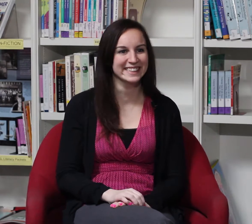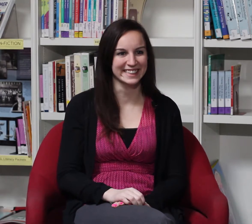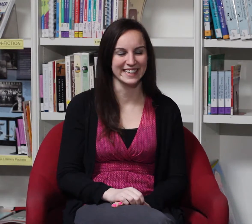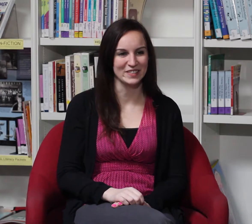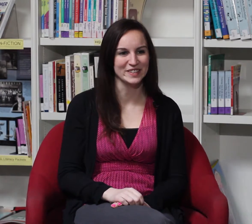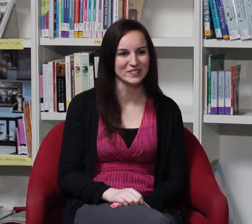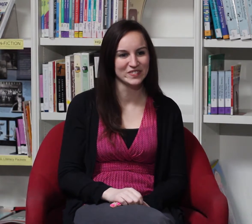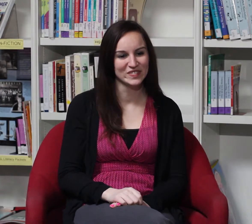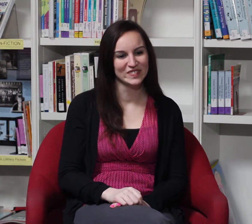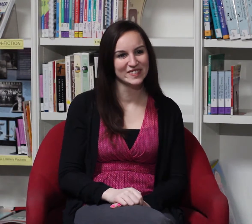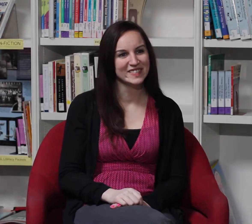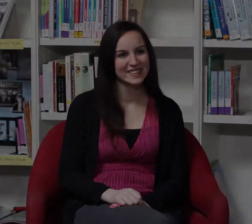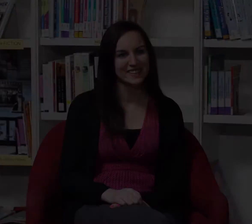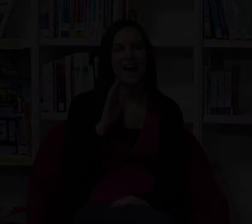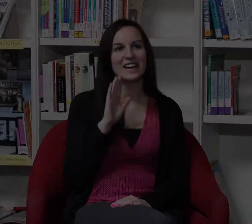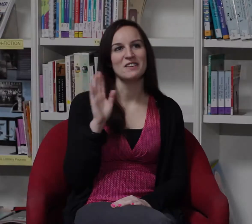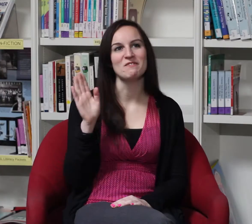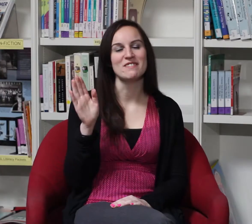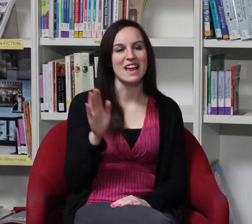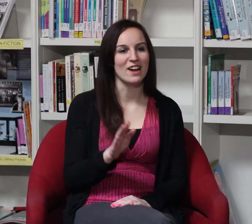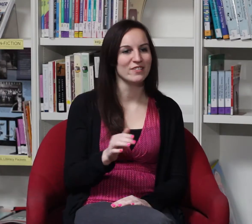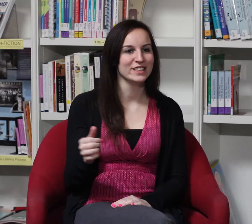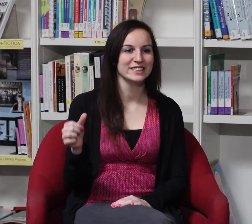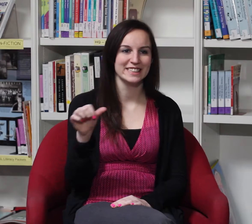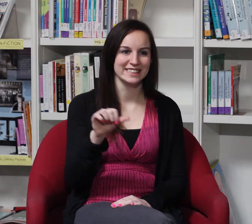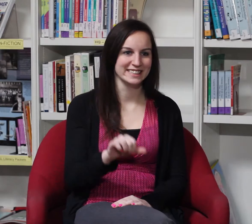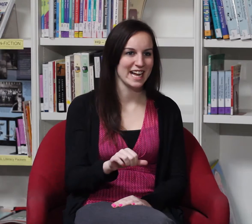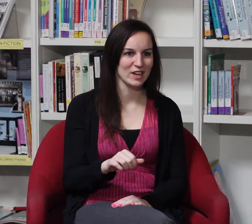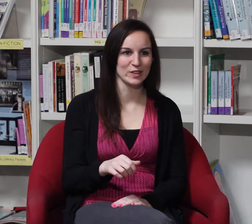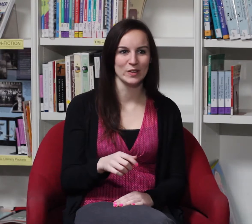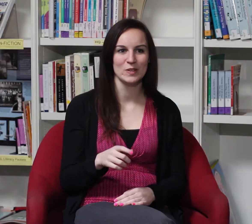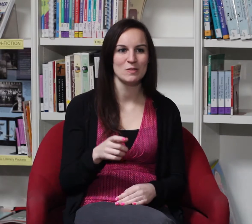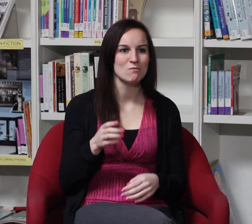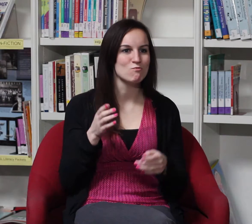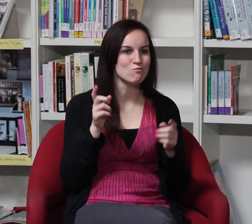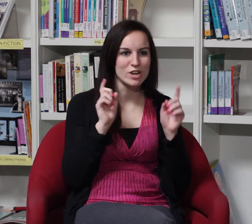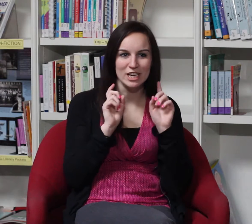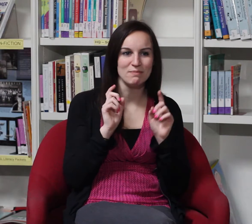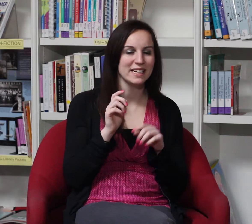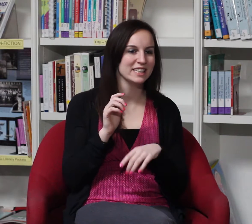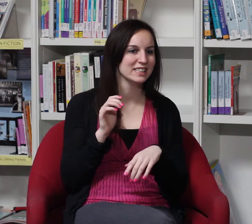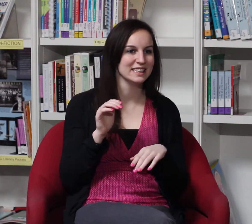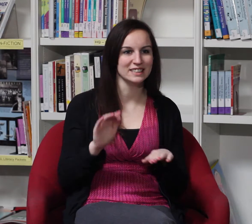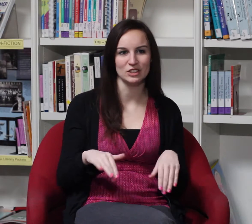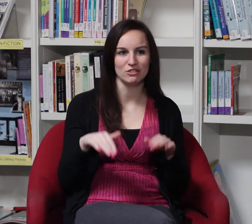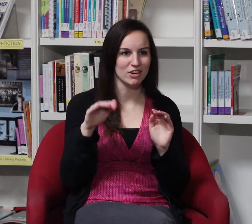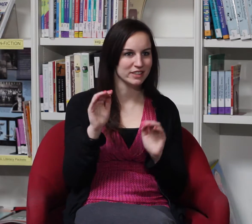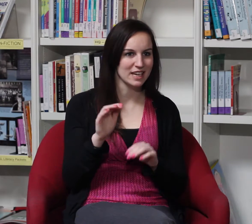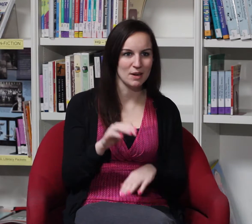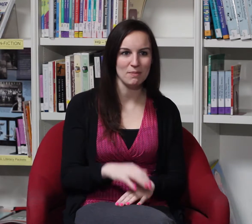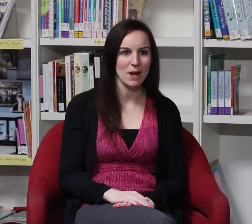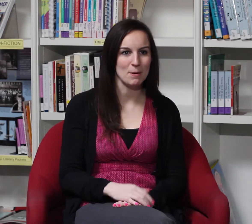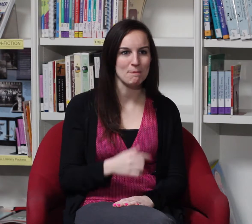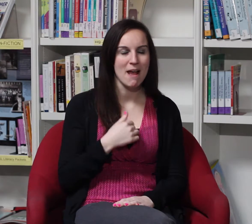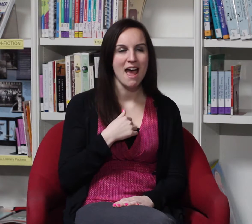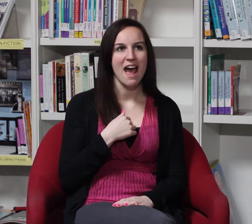in that one. Okay. I have never turned down wearing my hearing aid growing up.